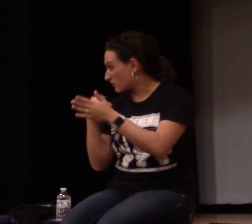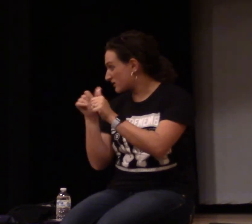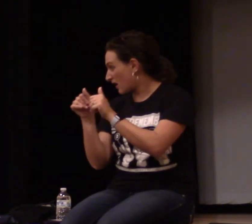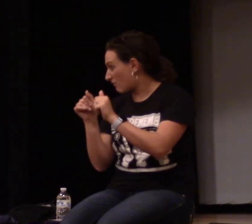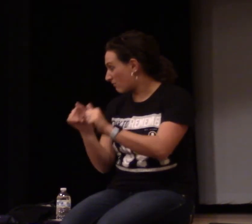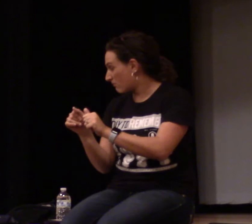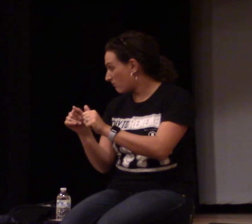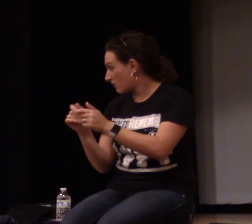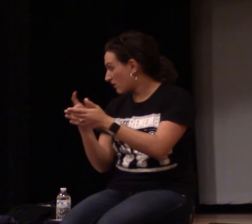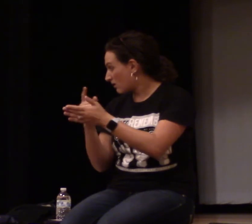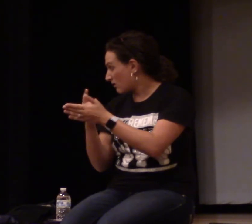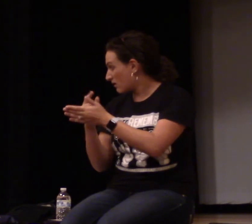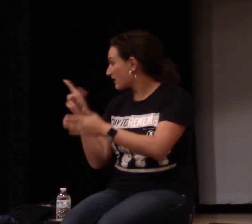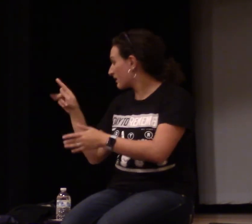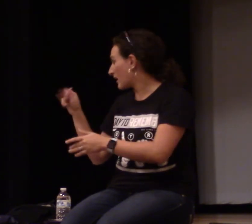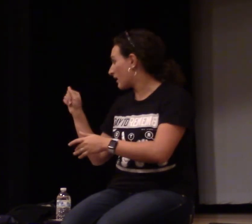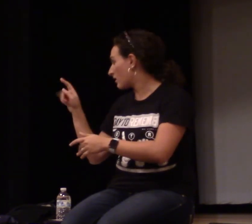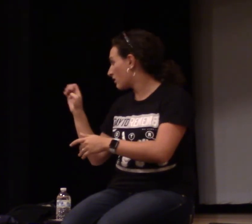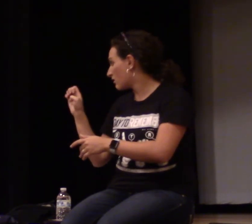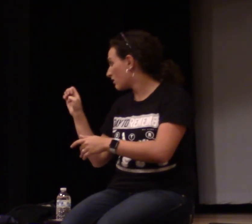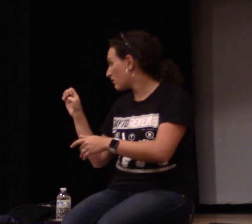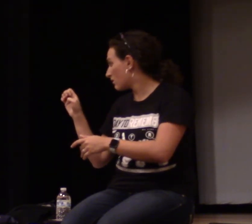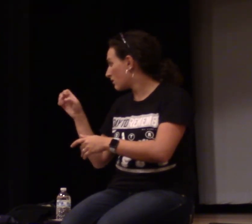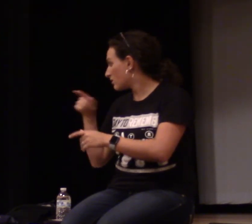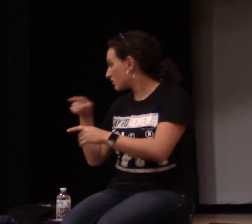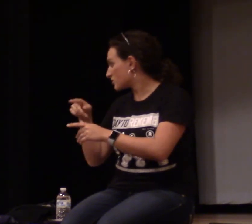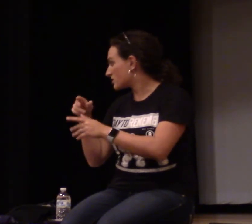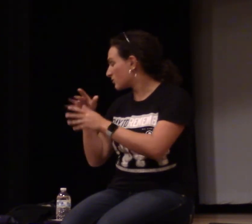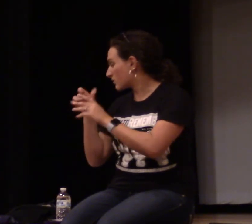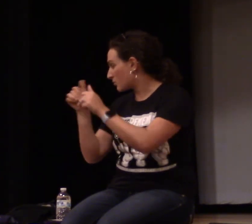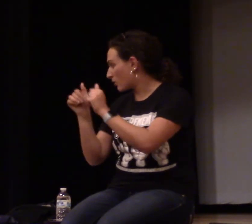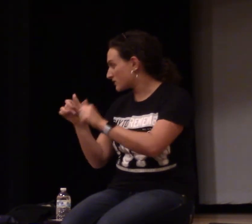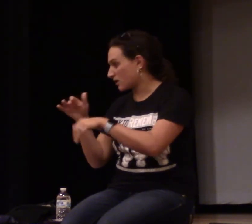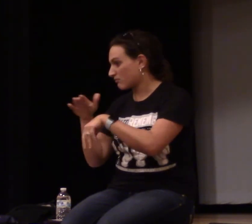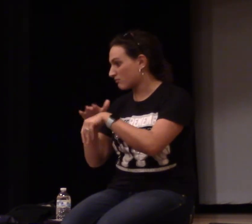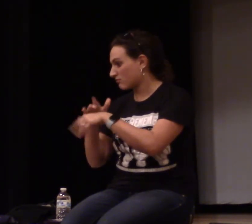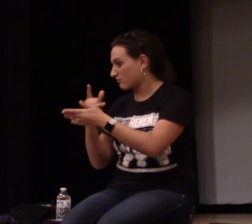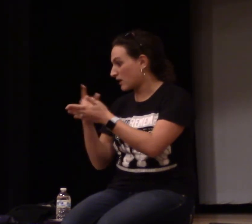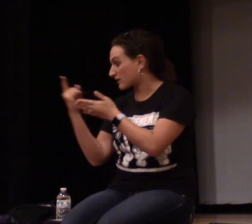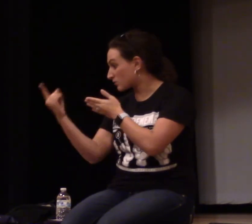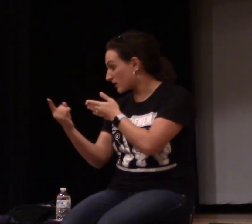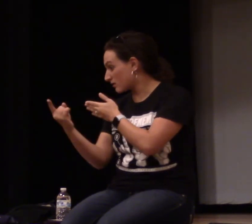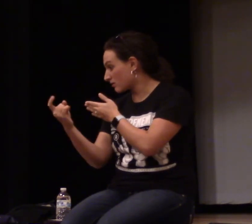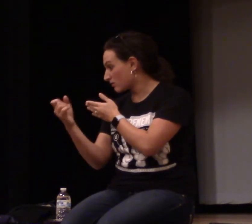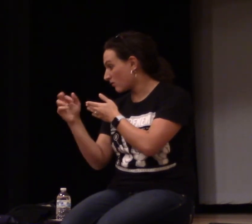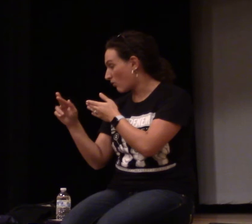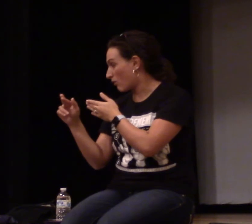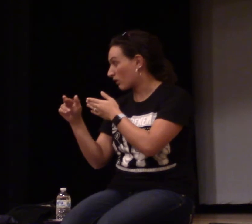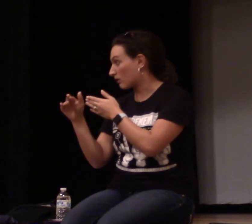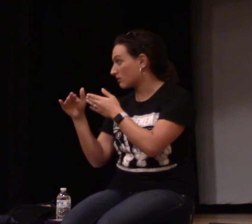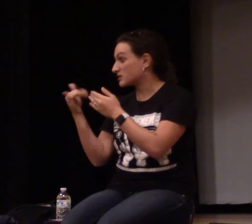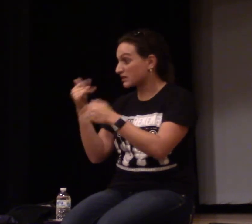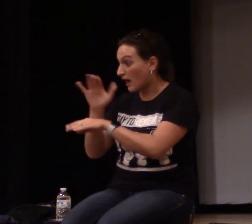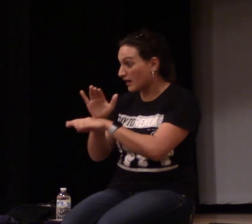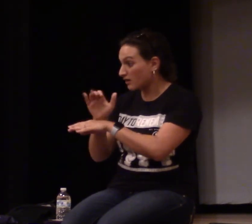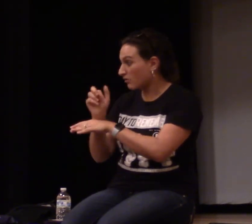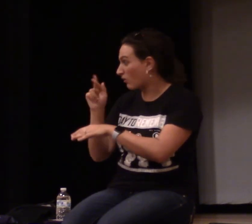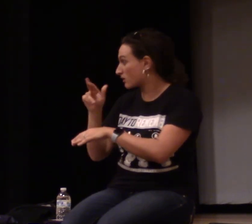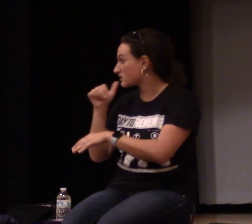them, Kate, Oh, does she typically post them next week or oh, tonight she or usually